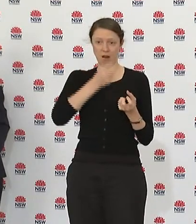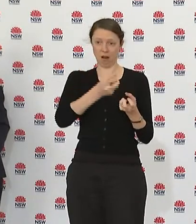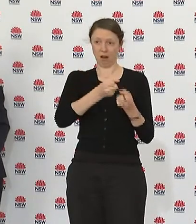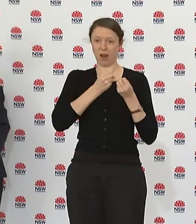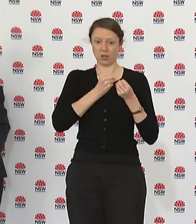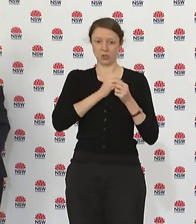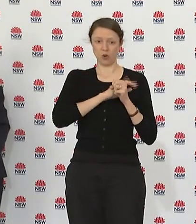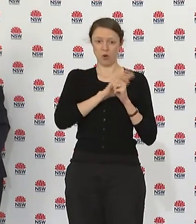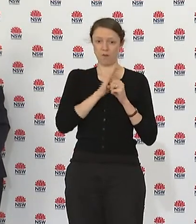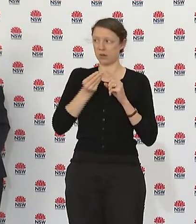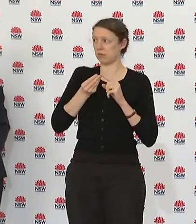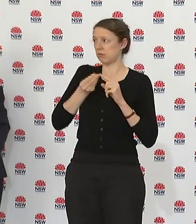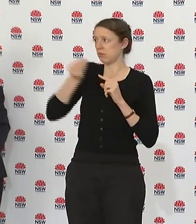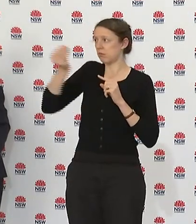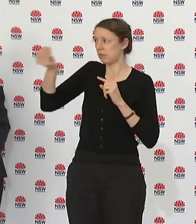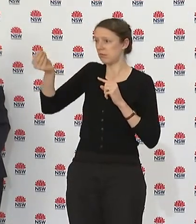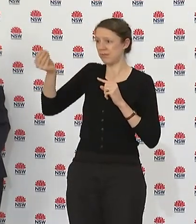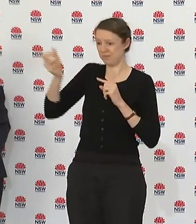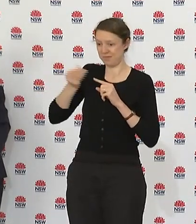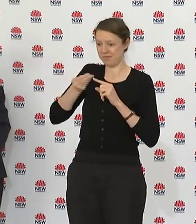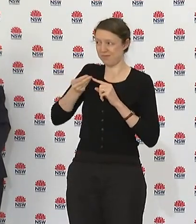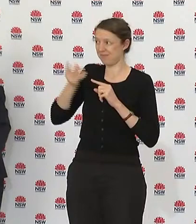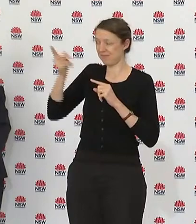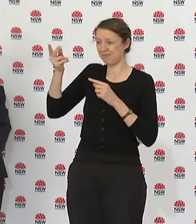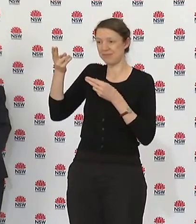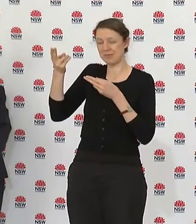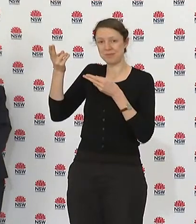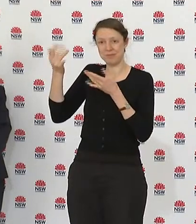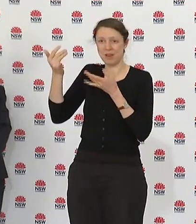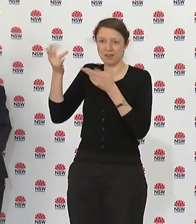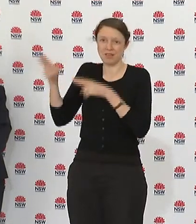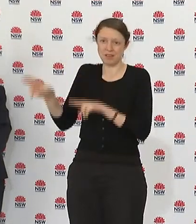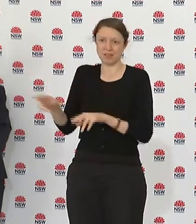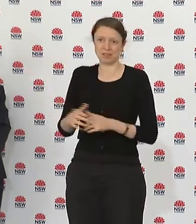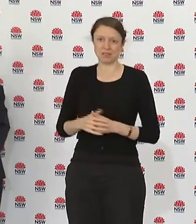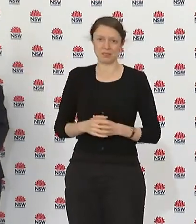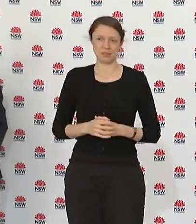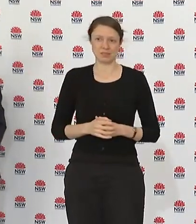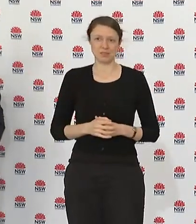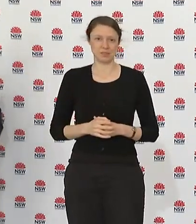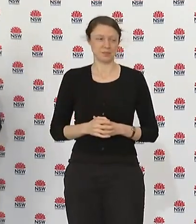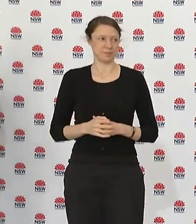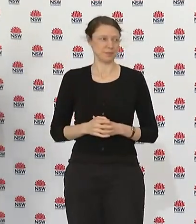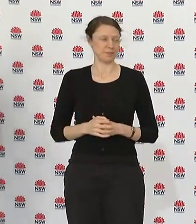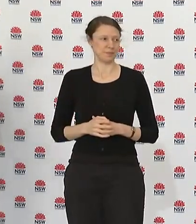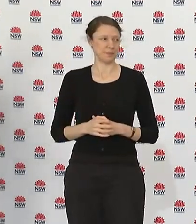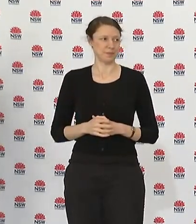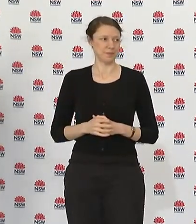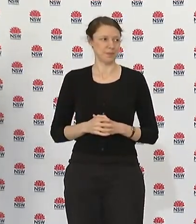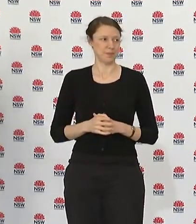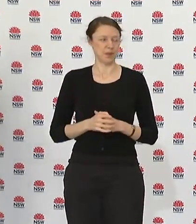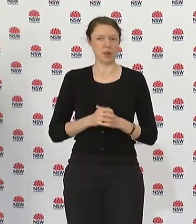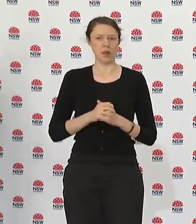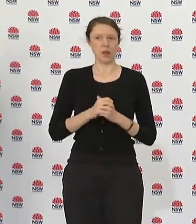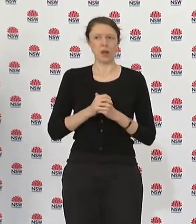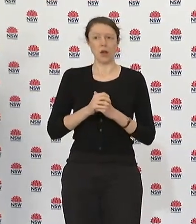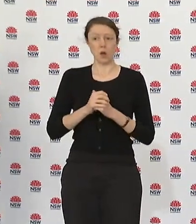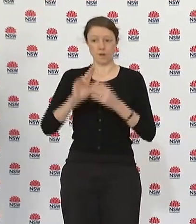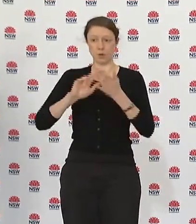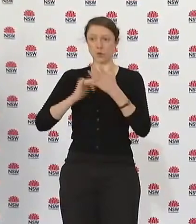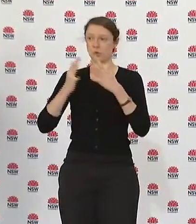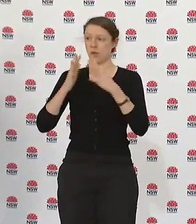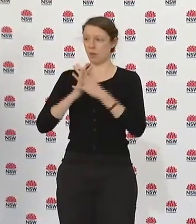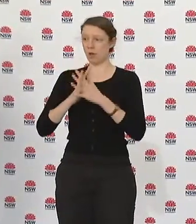quite probably the younger people as well. Premier, just on the Premier. Sorry. At New South Wales Health Hubs. Yeah. Are